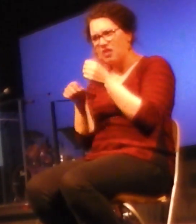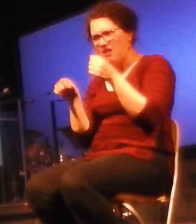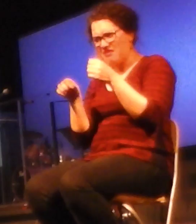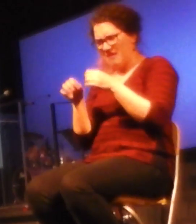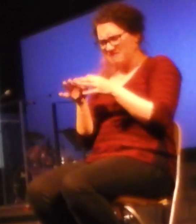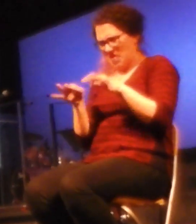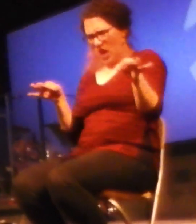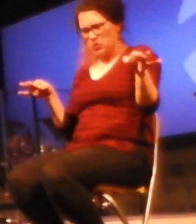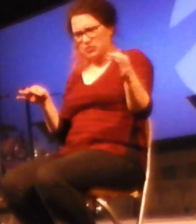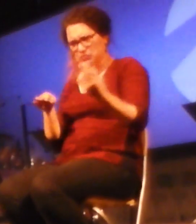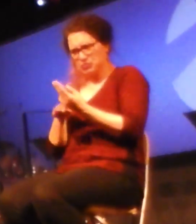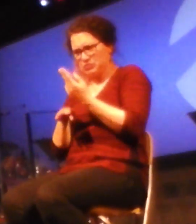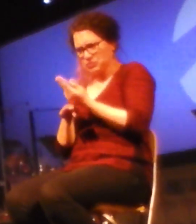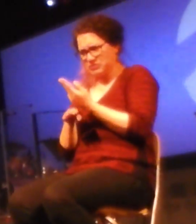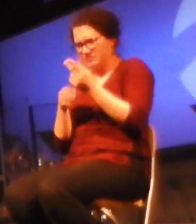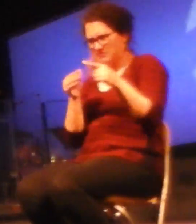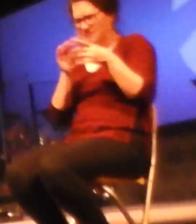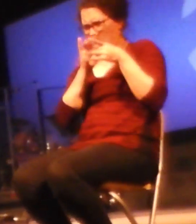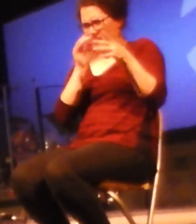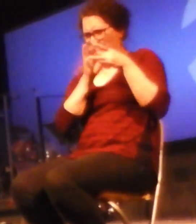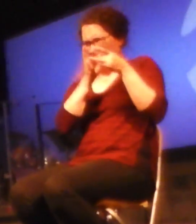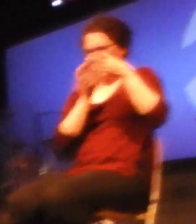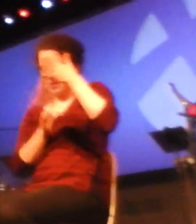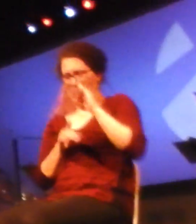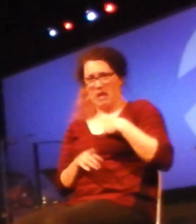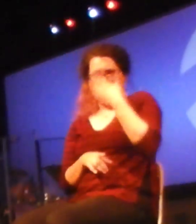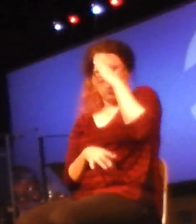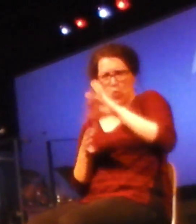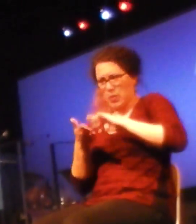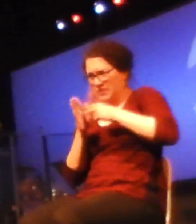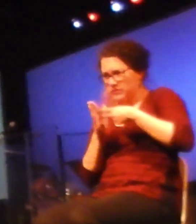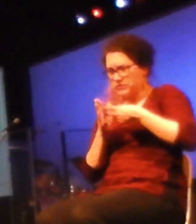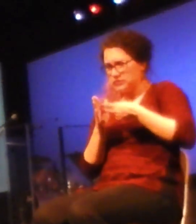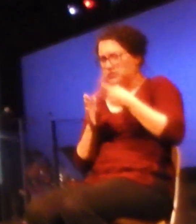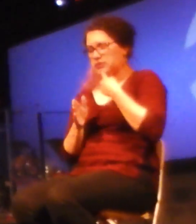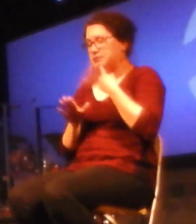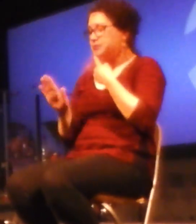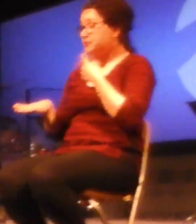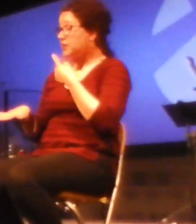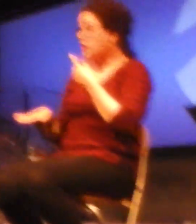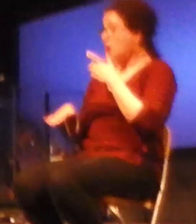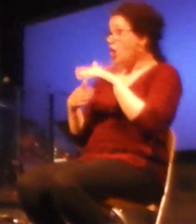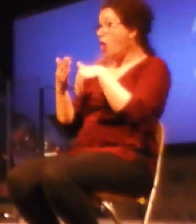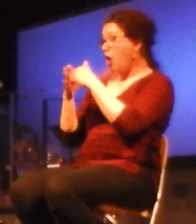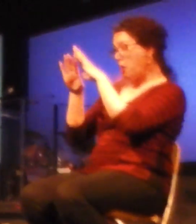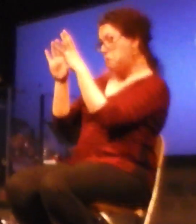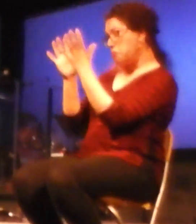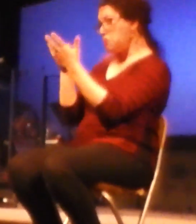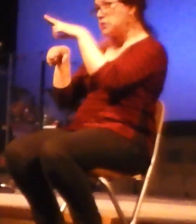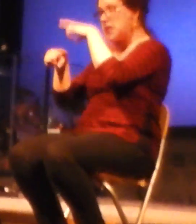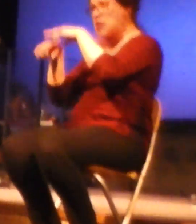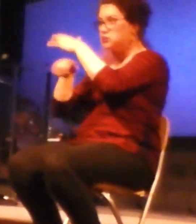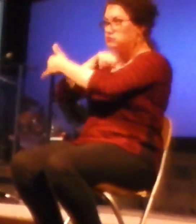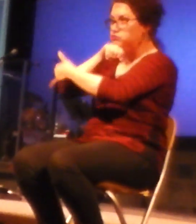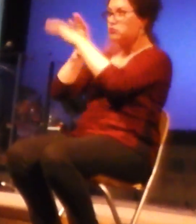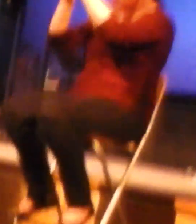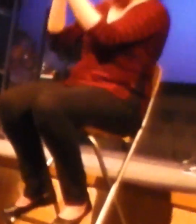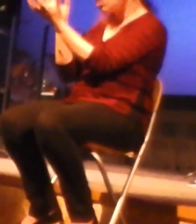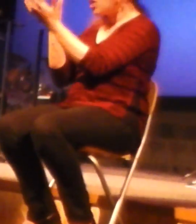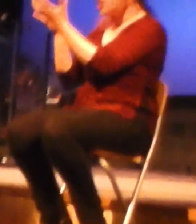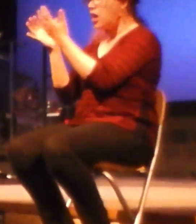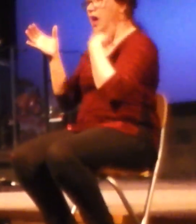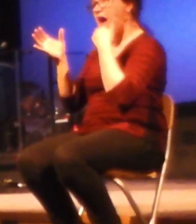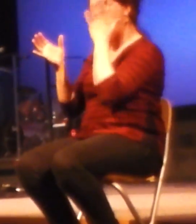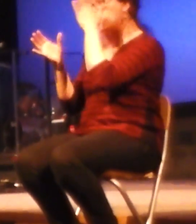don't know what it means about God. And at the end it says, I will gather you from all the nations and places where I have banished you, declares the Lord, and will bring you back to the